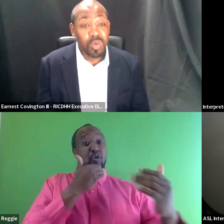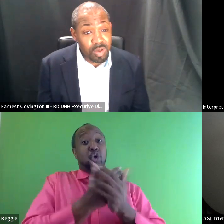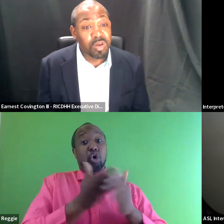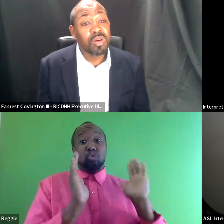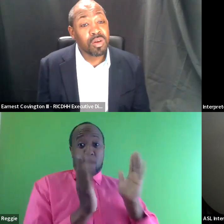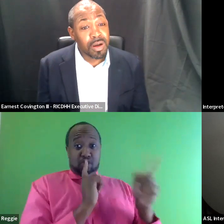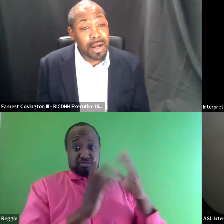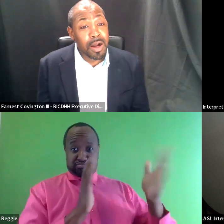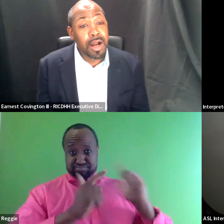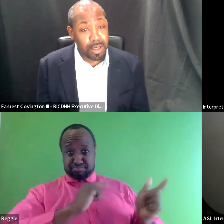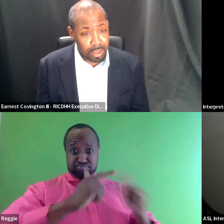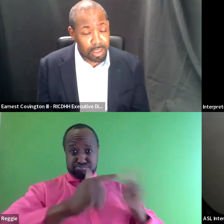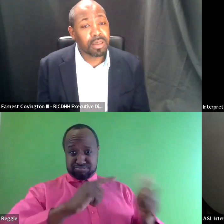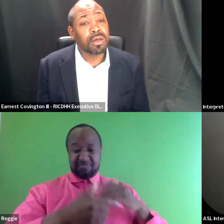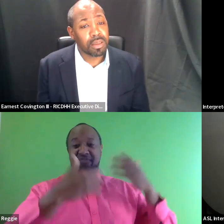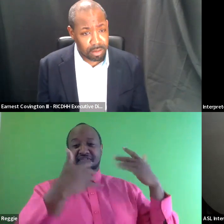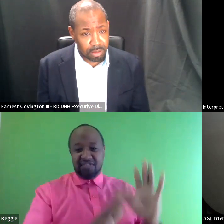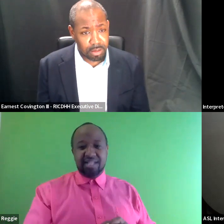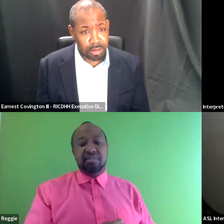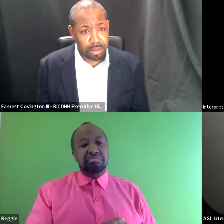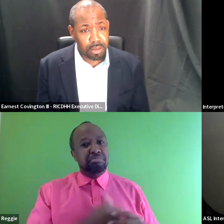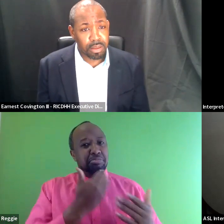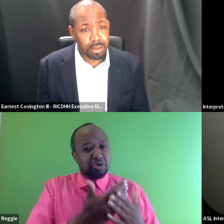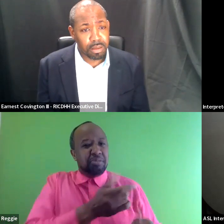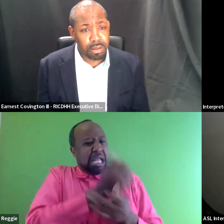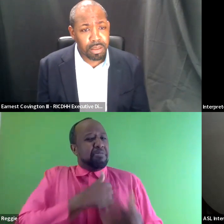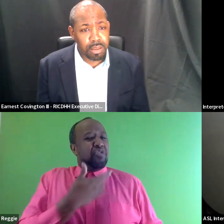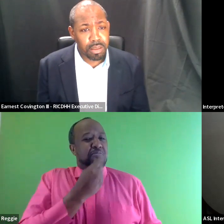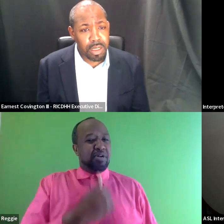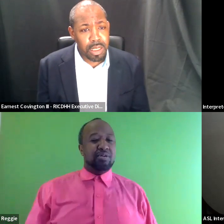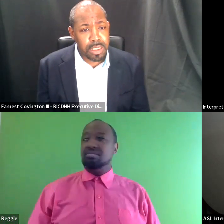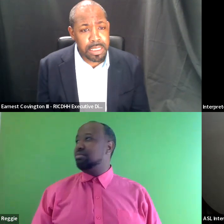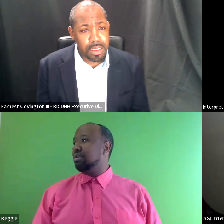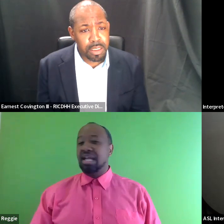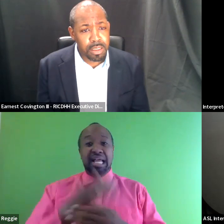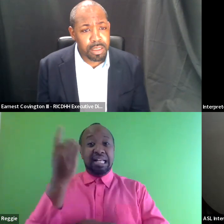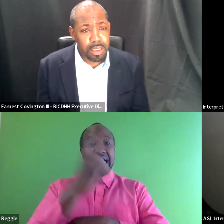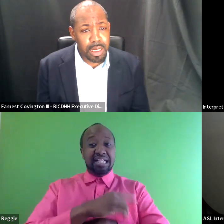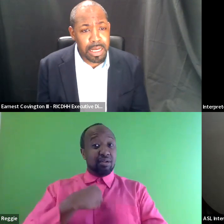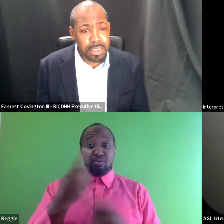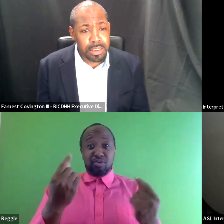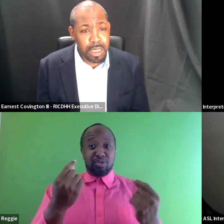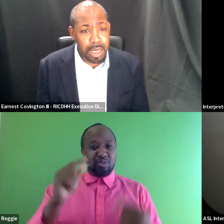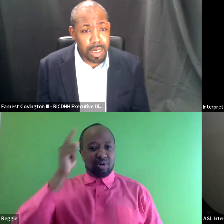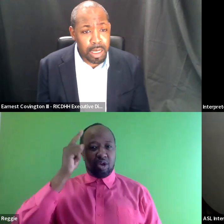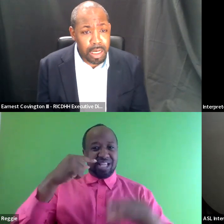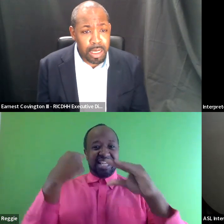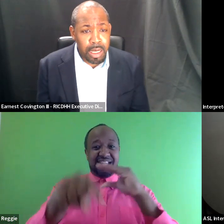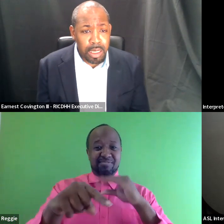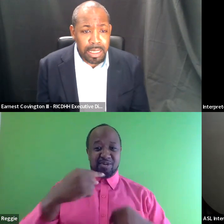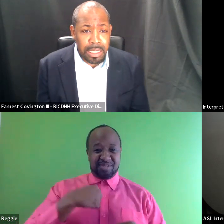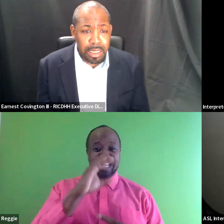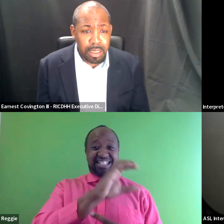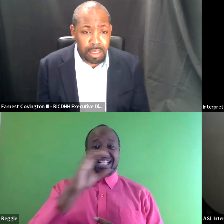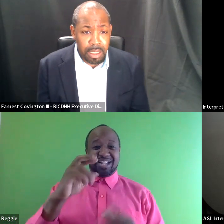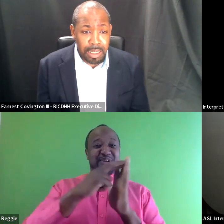advocacy and doing something. So I had this great chat with this person and made me feel better.